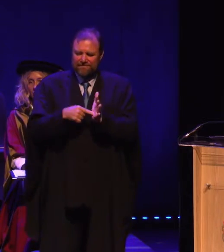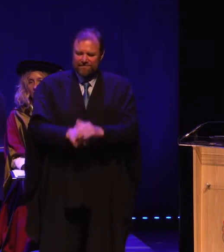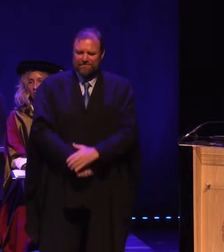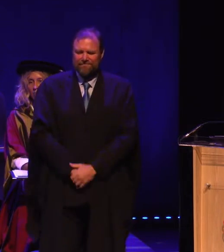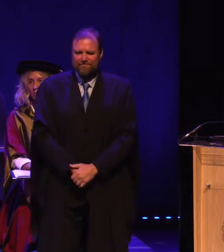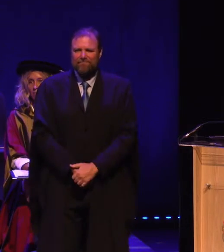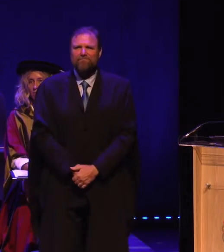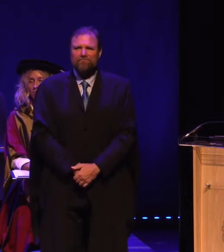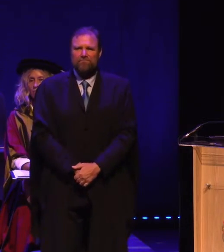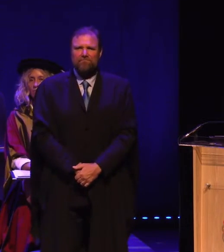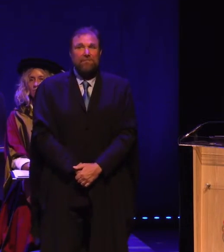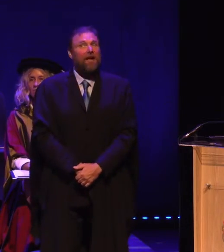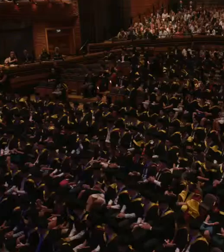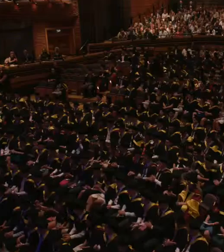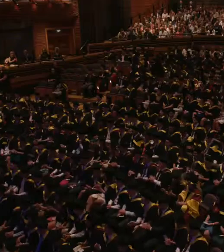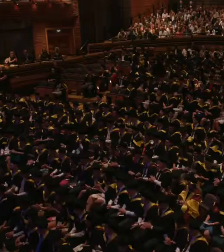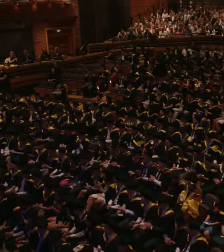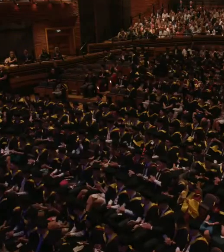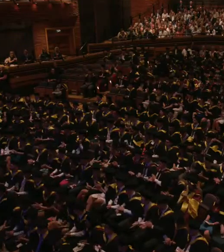For all of us,